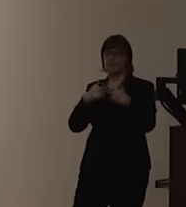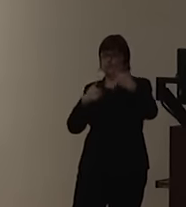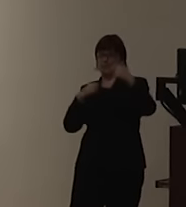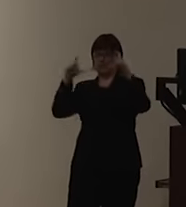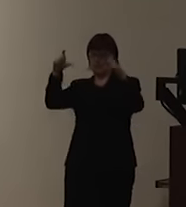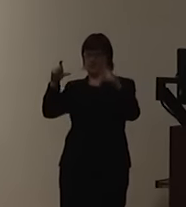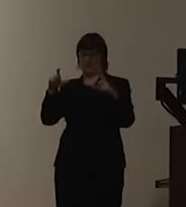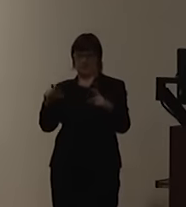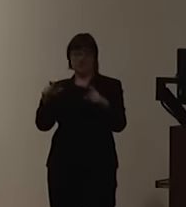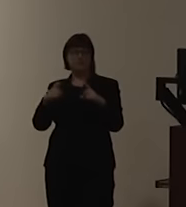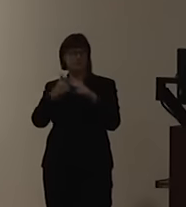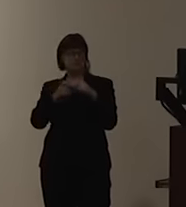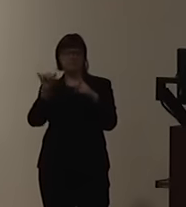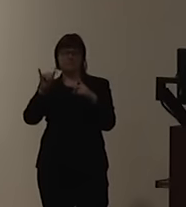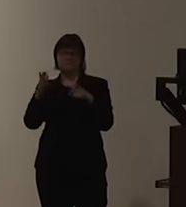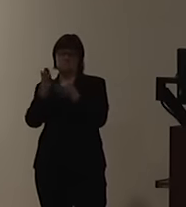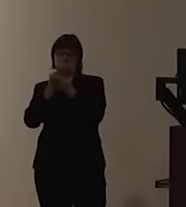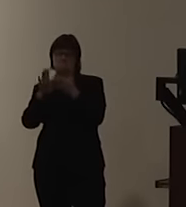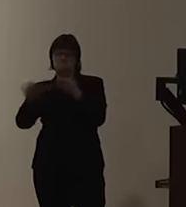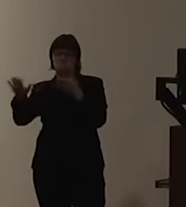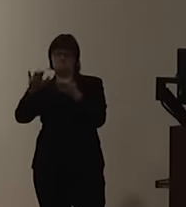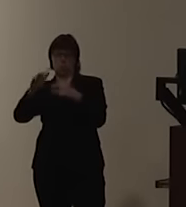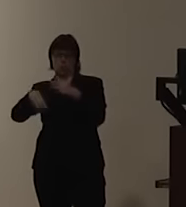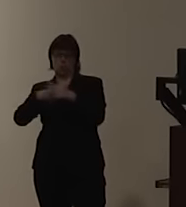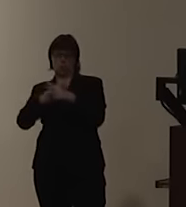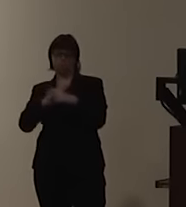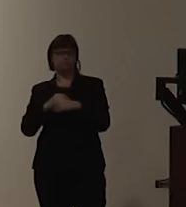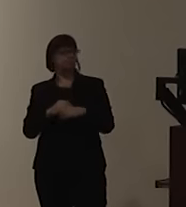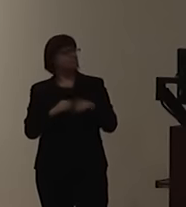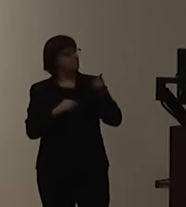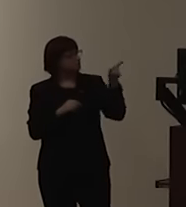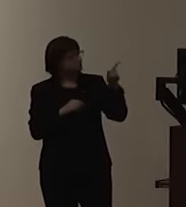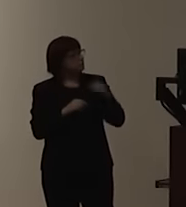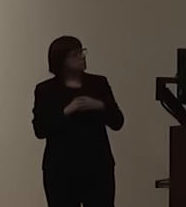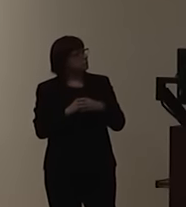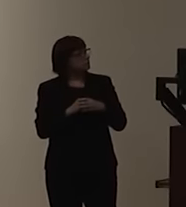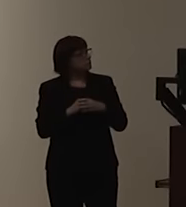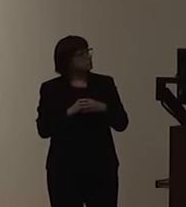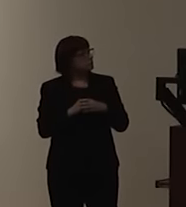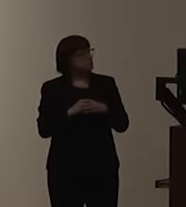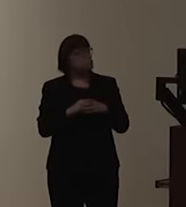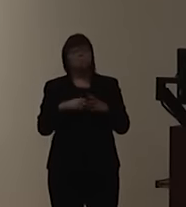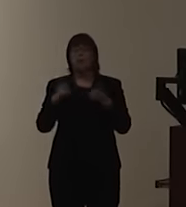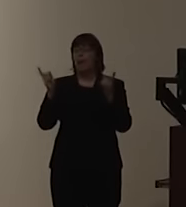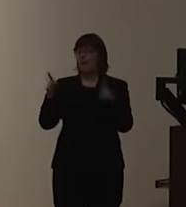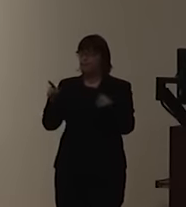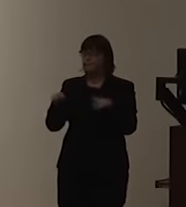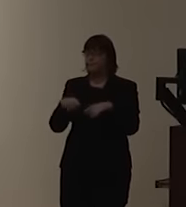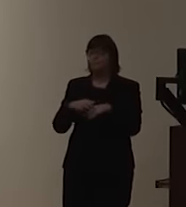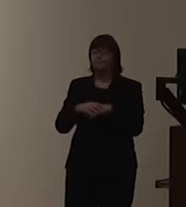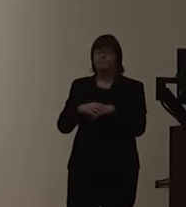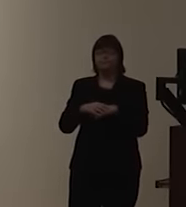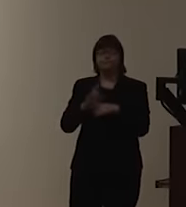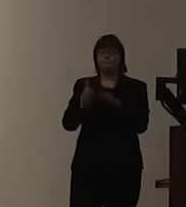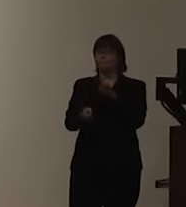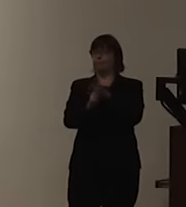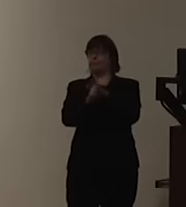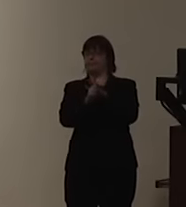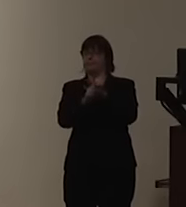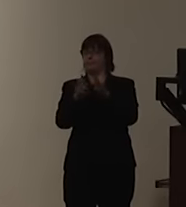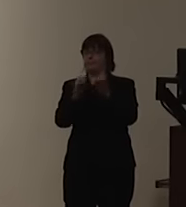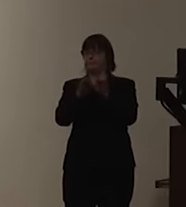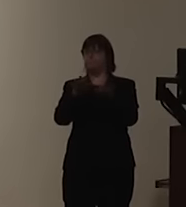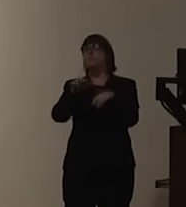part of the world, and that have burst onto the scene, sometimes in pandemic form